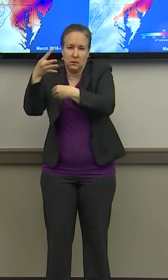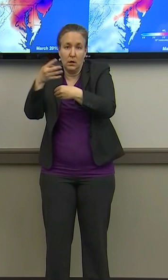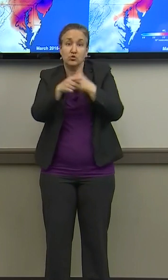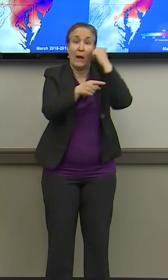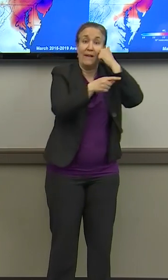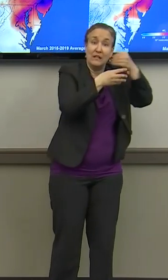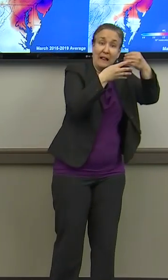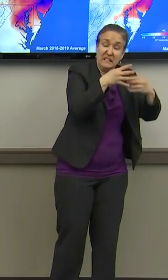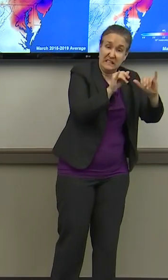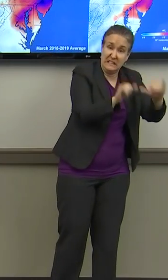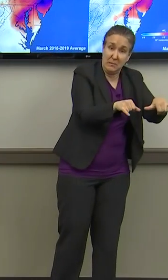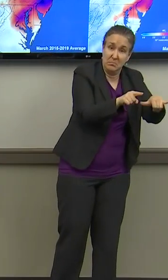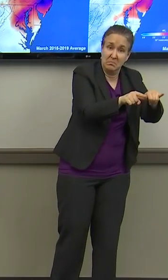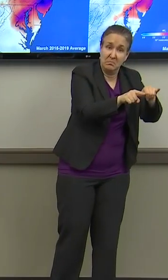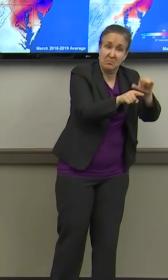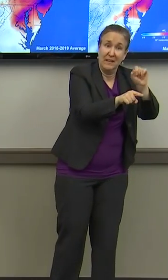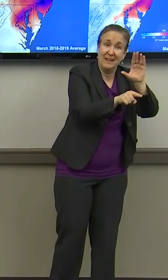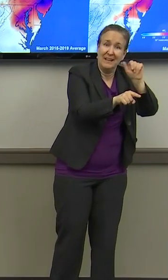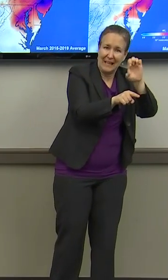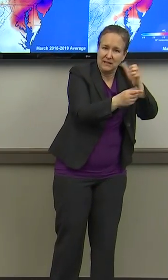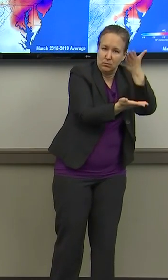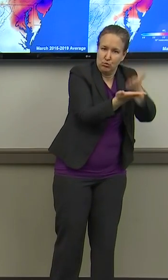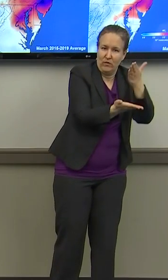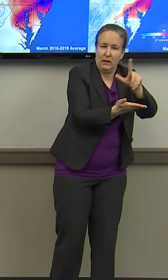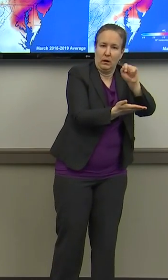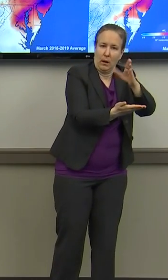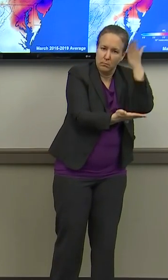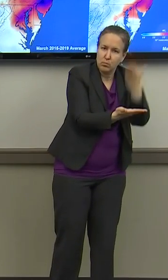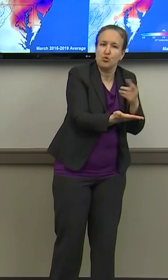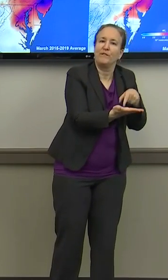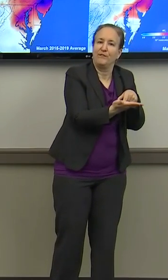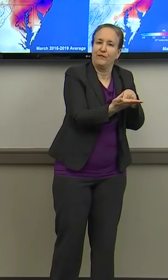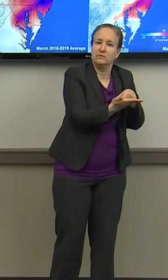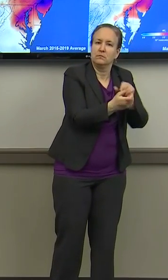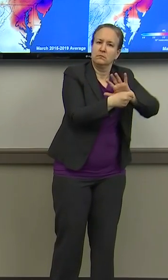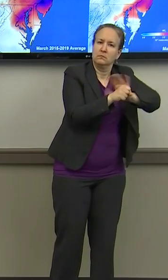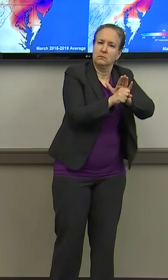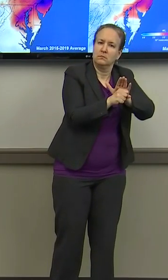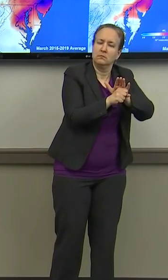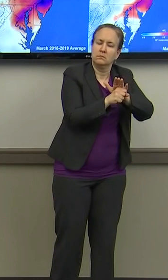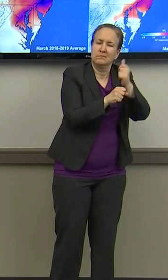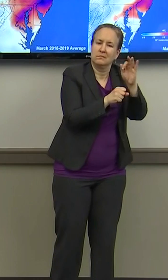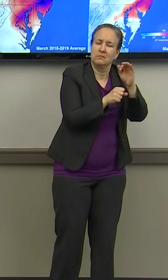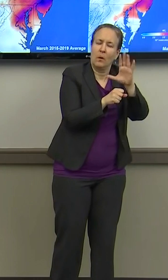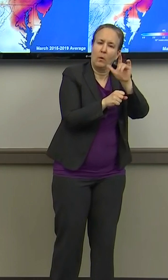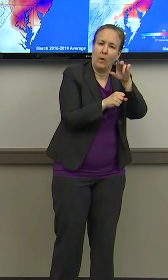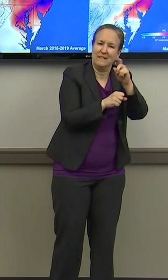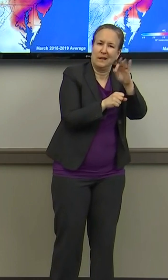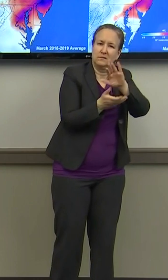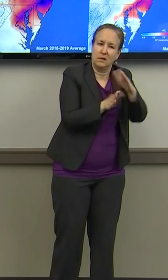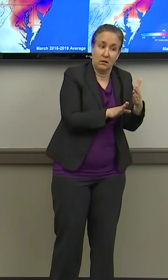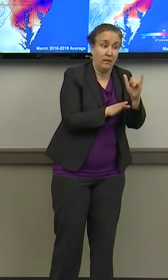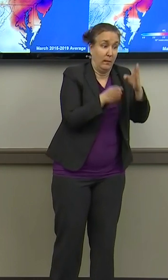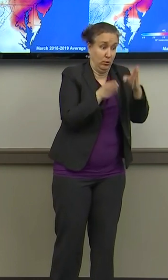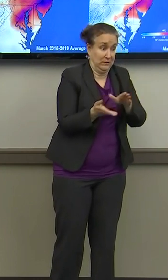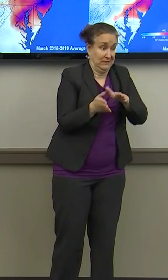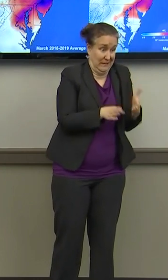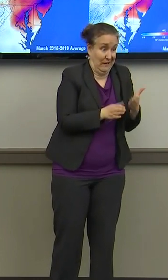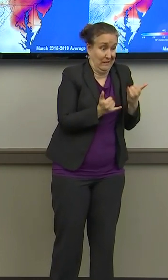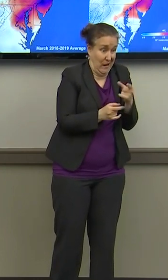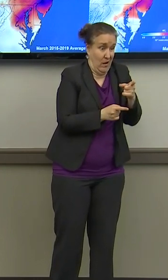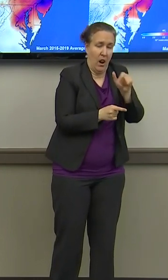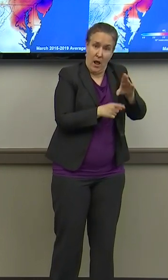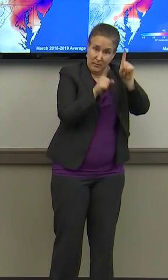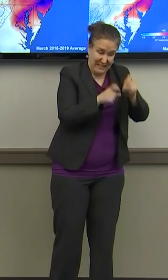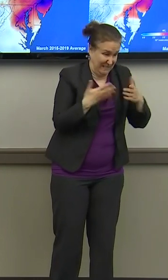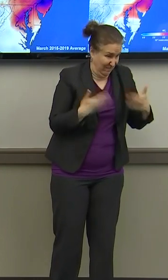is our case-proven, our lab-proven COVID-19 deaths, that individual who is now deceased had a lab